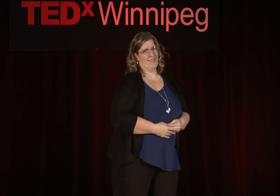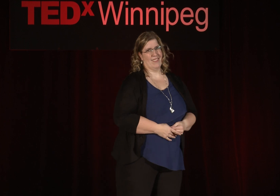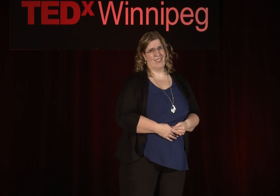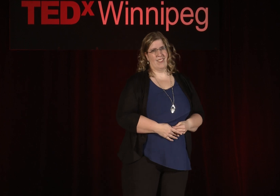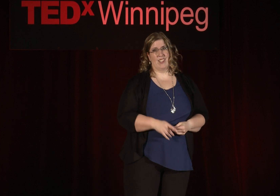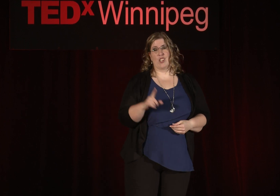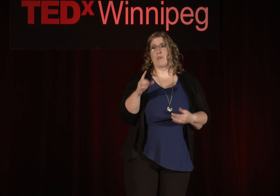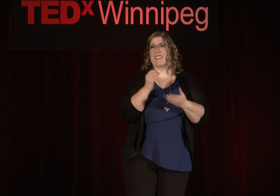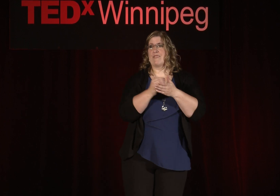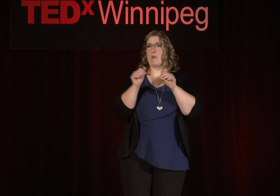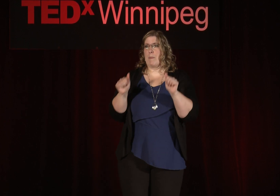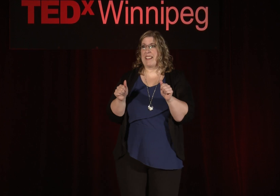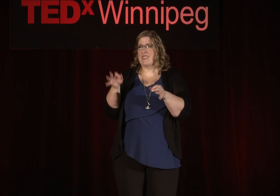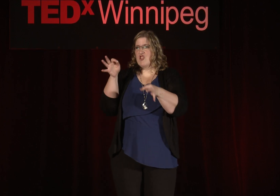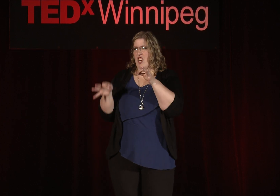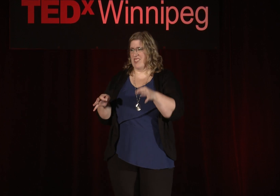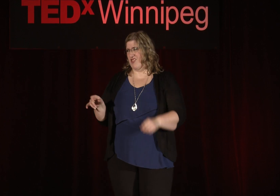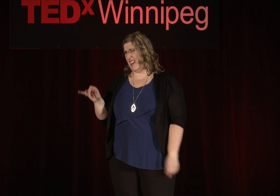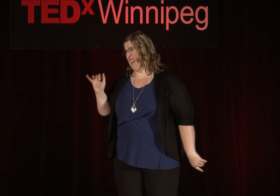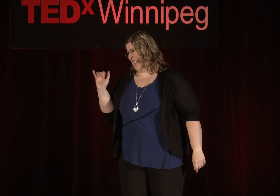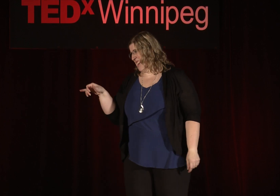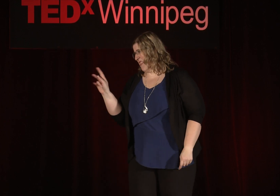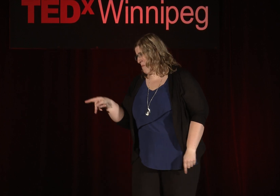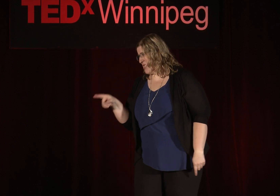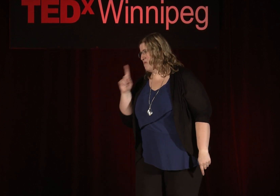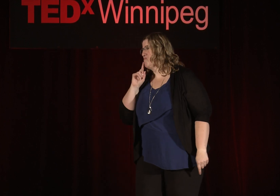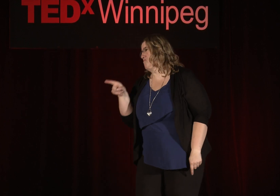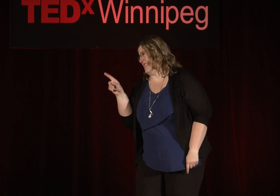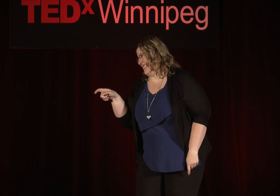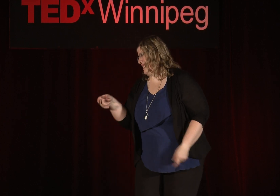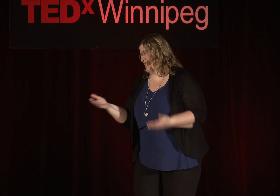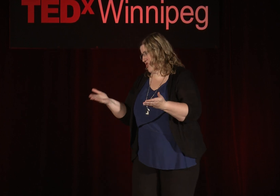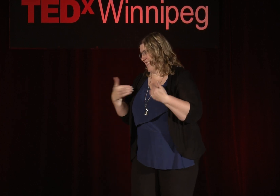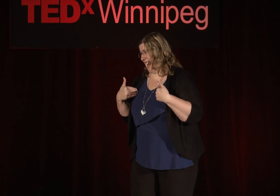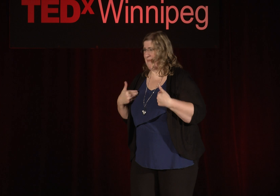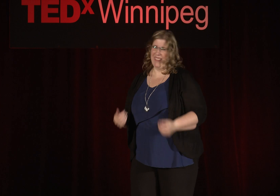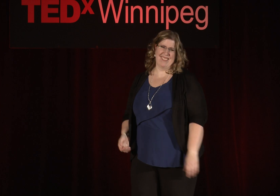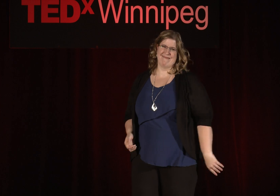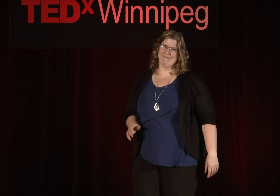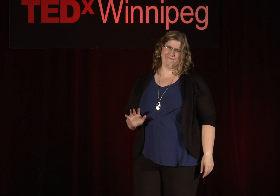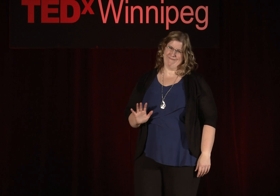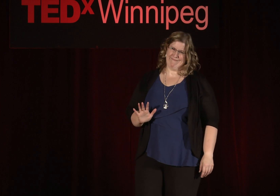You have zero ability to determine if that person actually needs the dog.